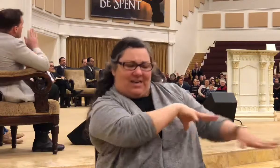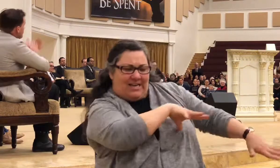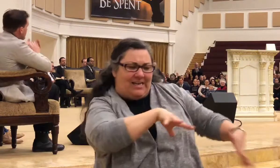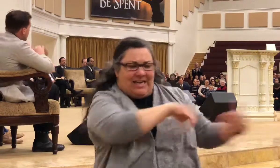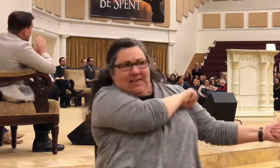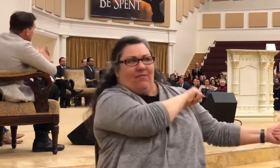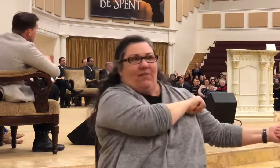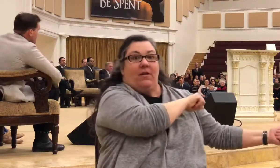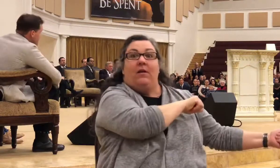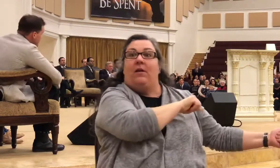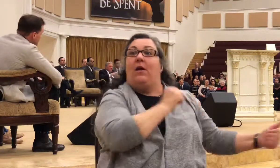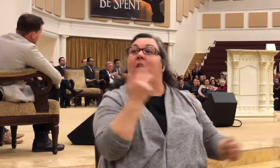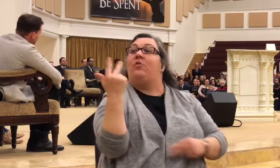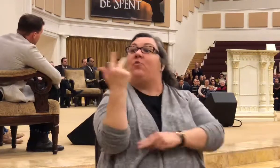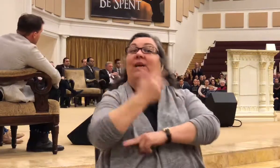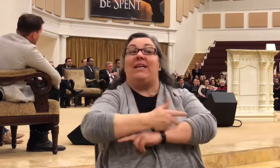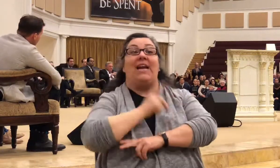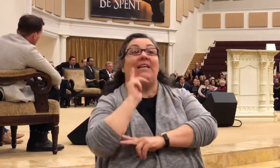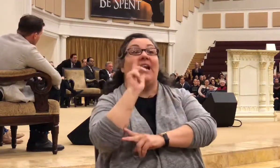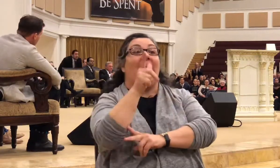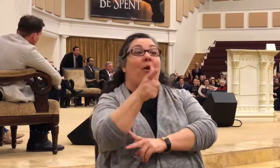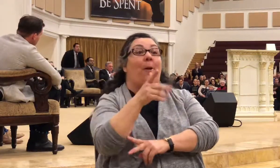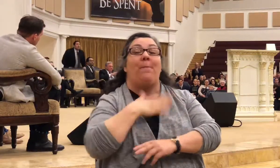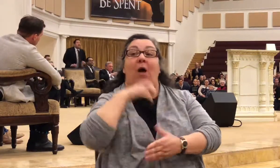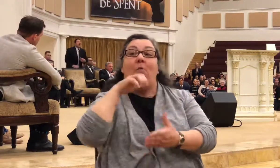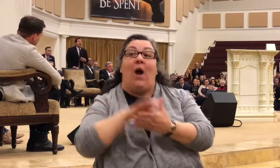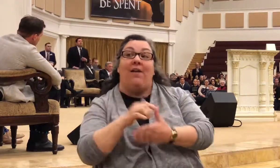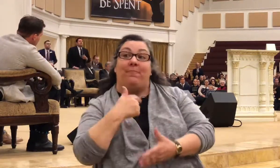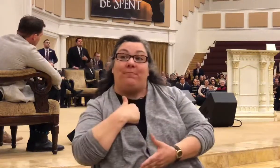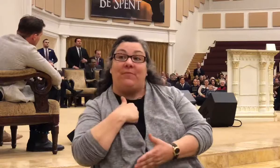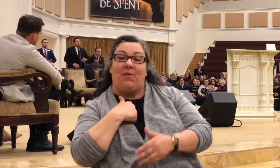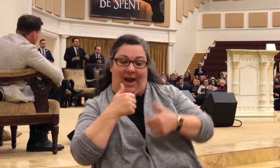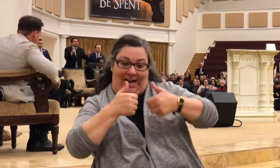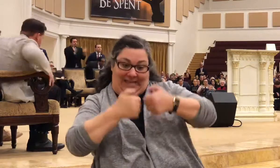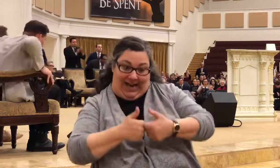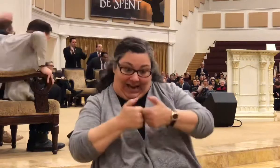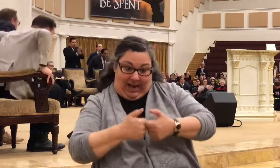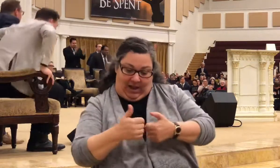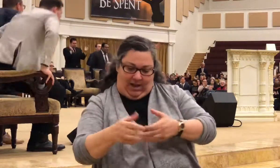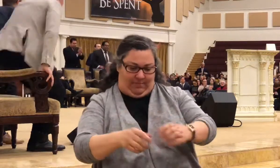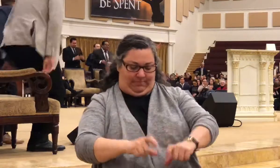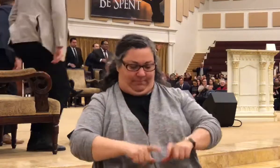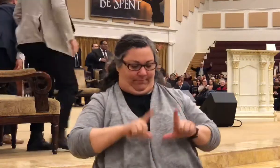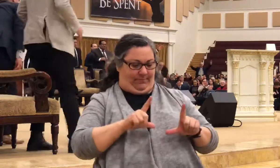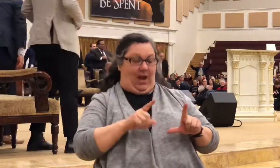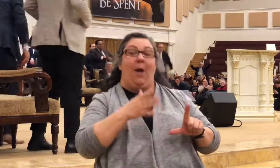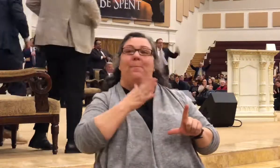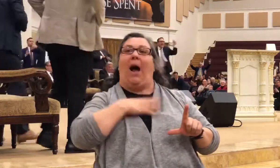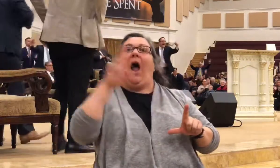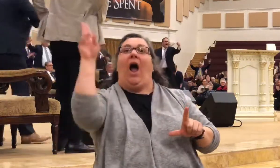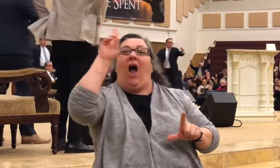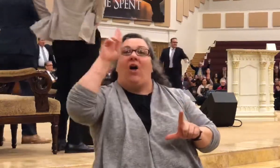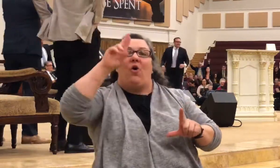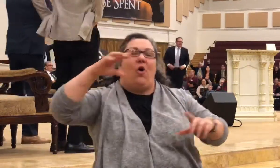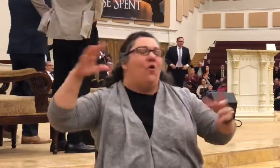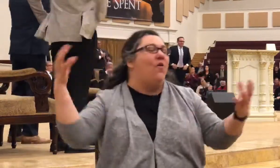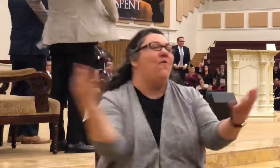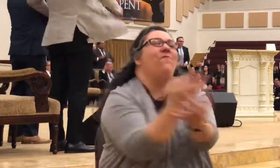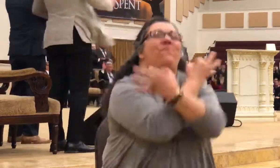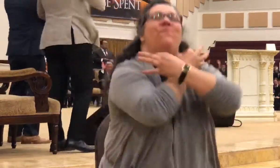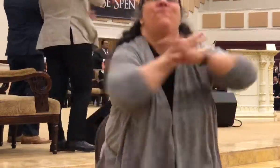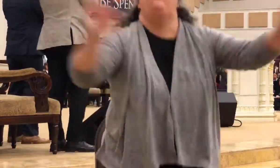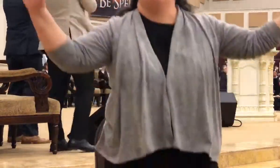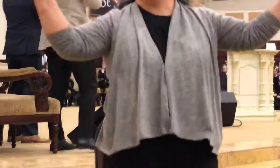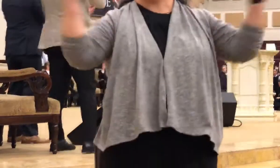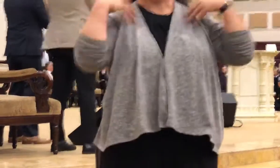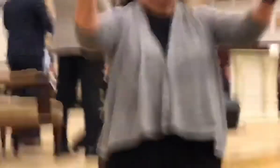Let me tell you, about 3 days later, my wife and I received a text that my uncle was completely cancer free. It's